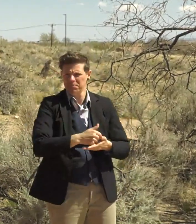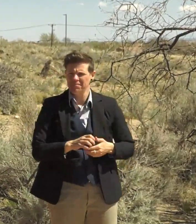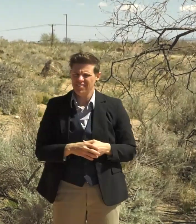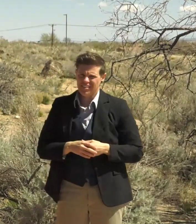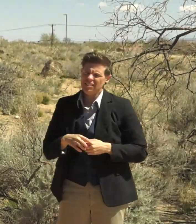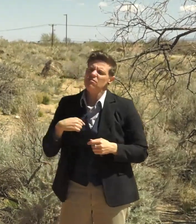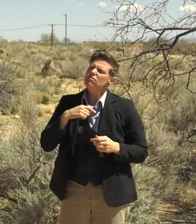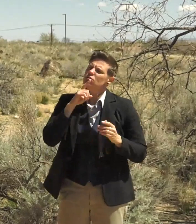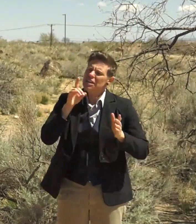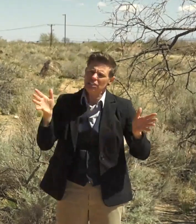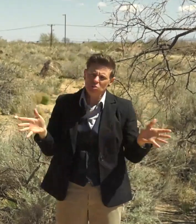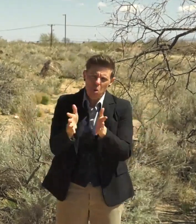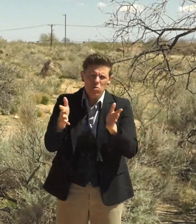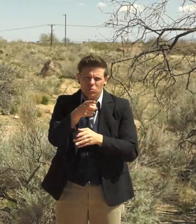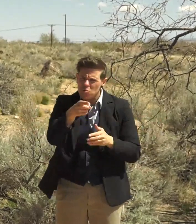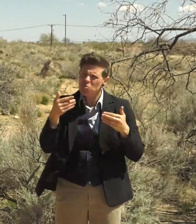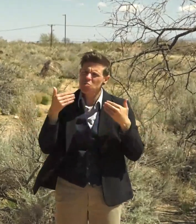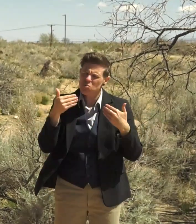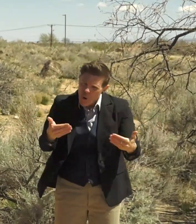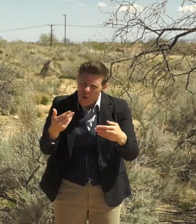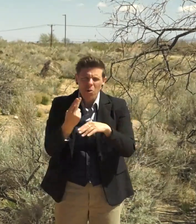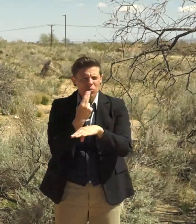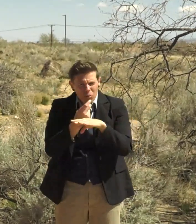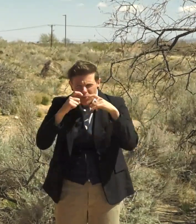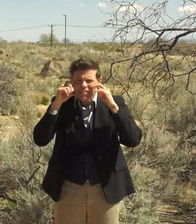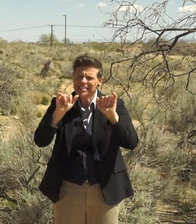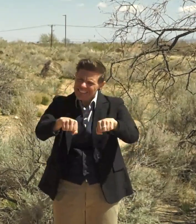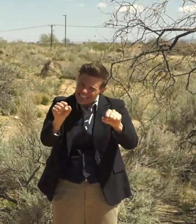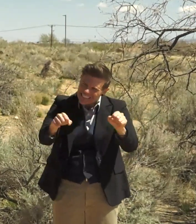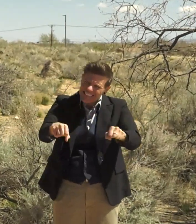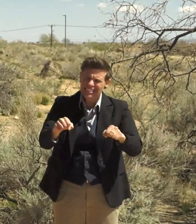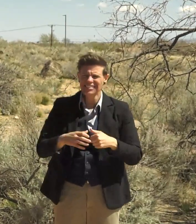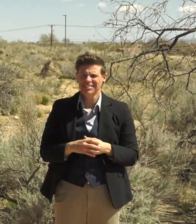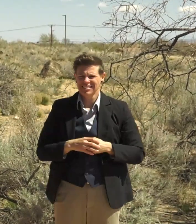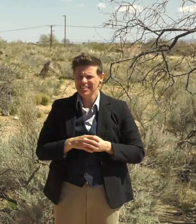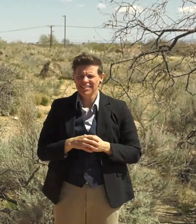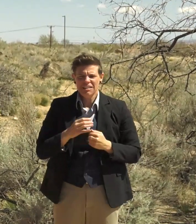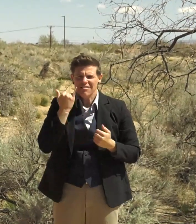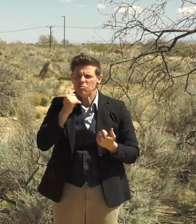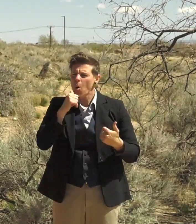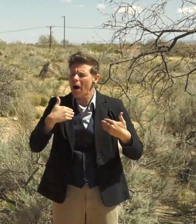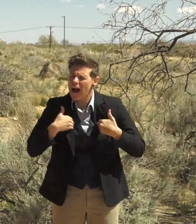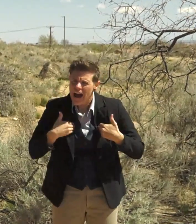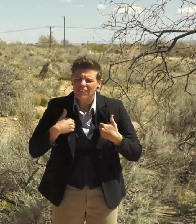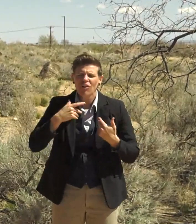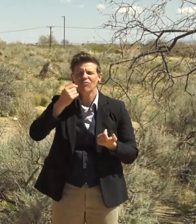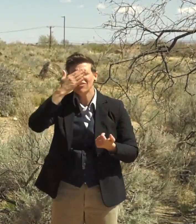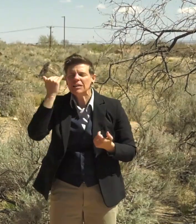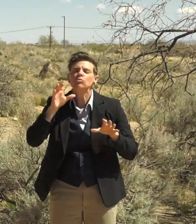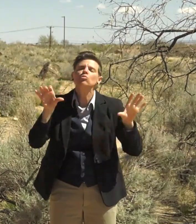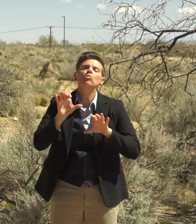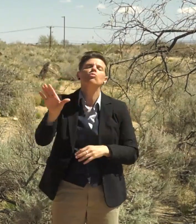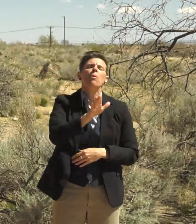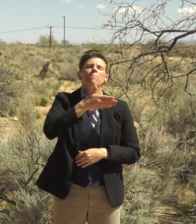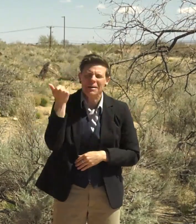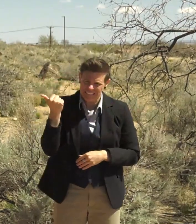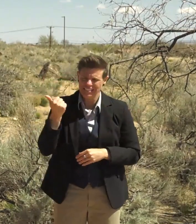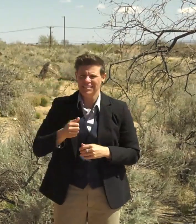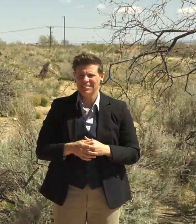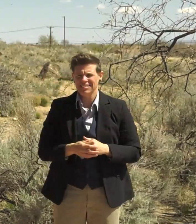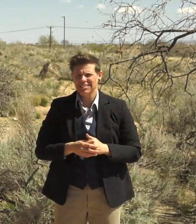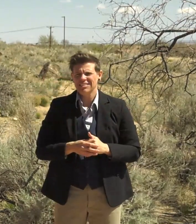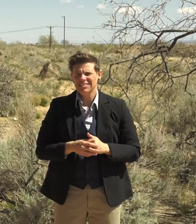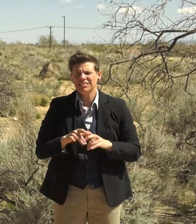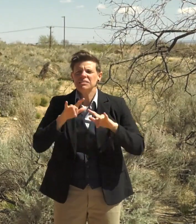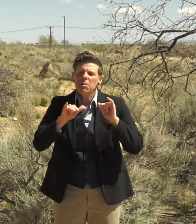are unable to do it or forget and so forth, we want everyone to do the best that they can, but we also want everyone to be nice and respectful about